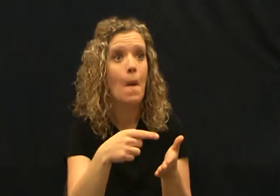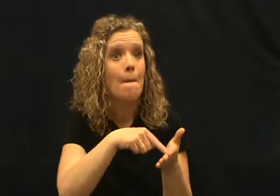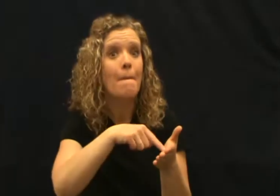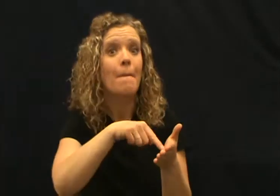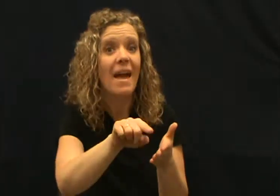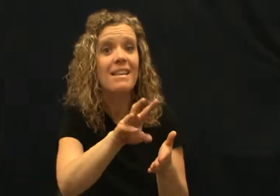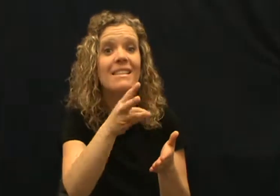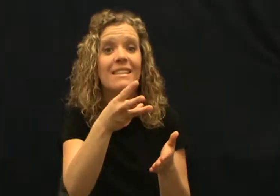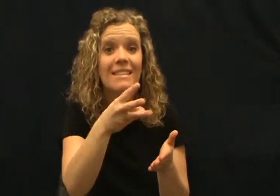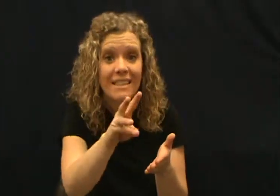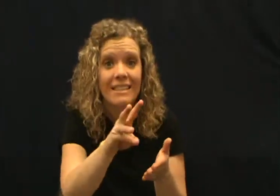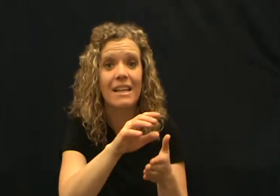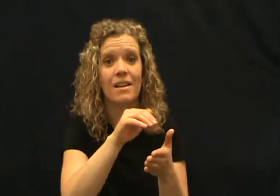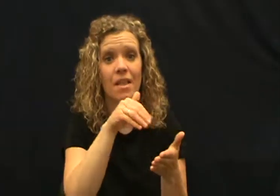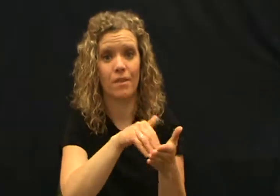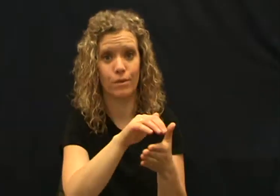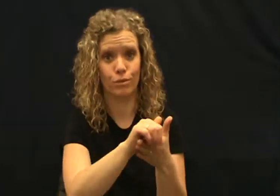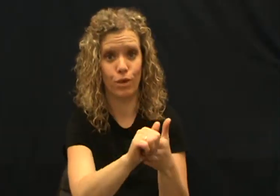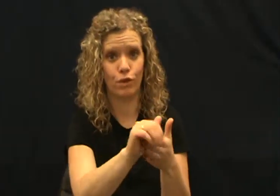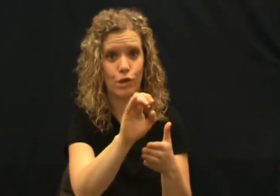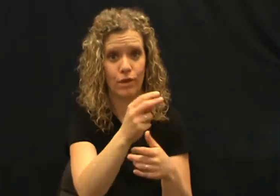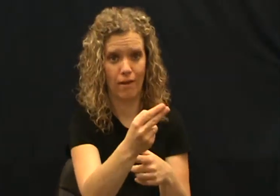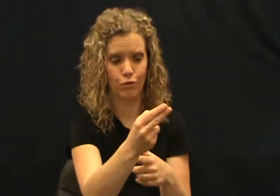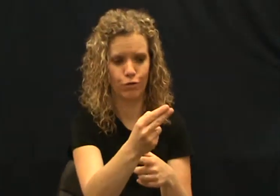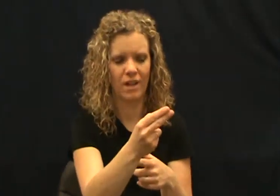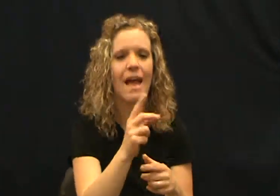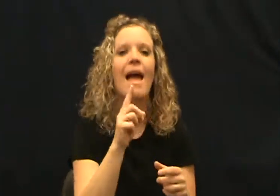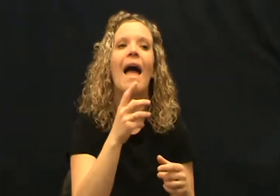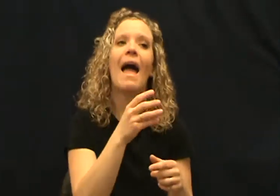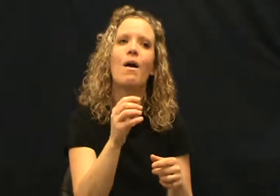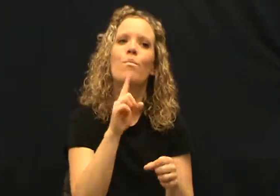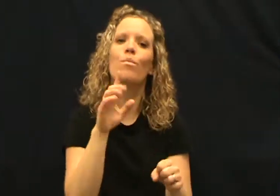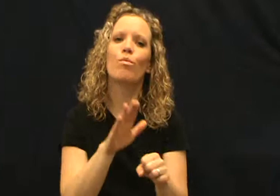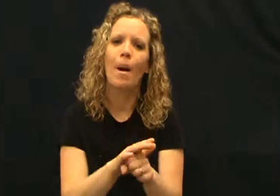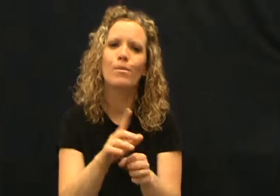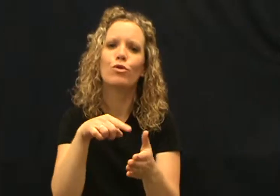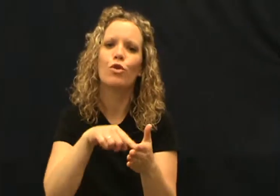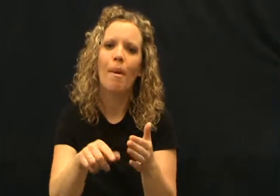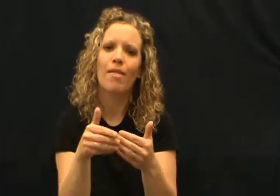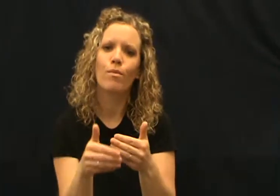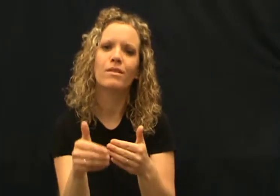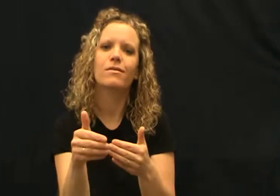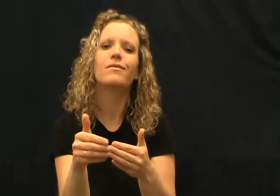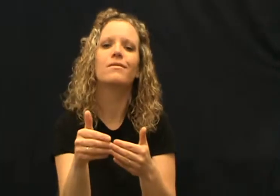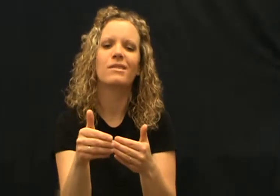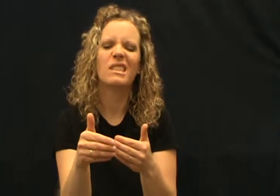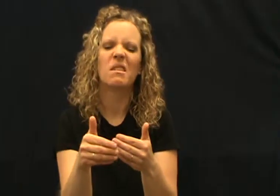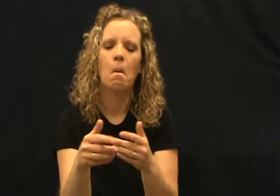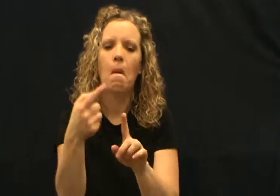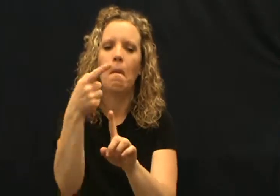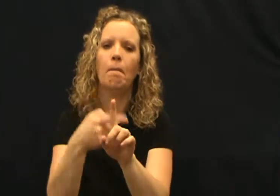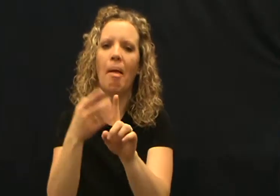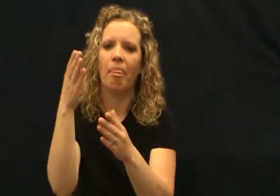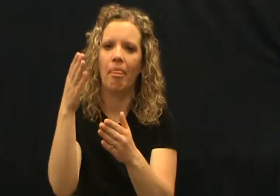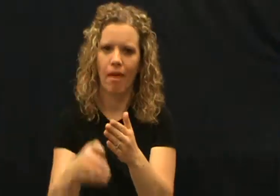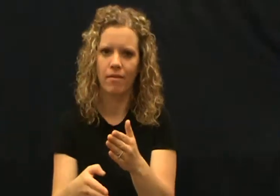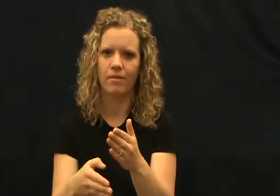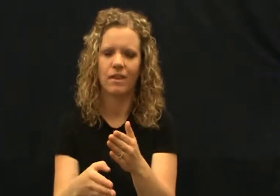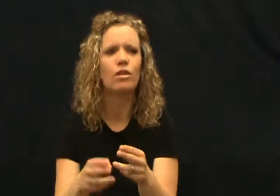then promising to pay the rest by the end of the month. That informal promise to pay at the end of the month we call an account payable, and